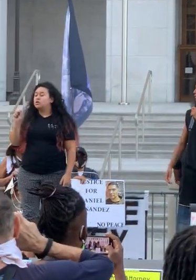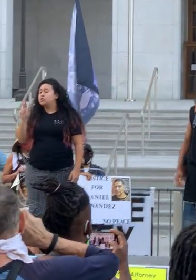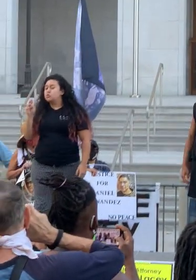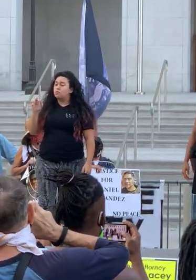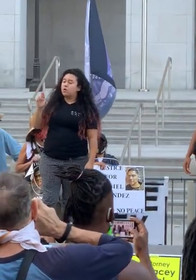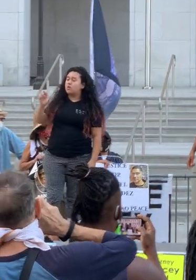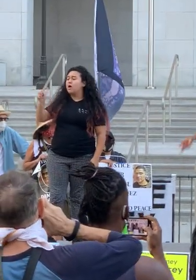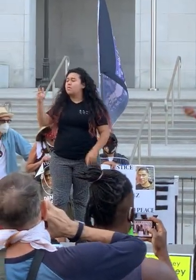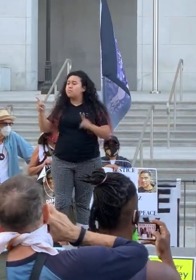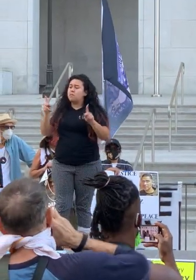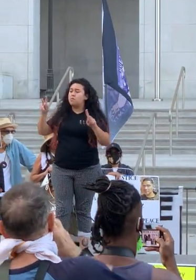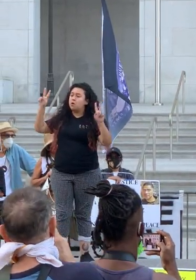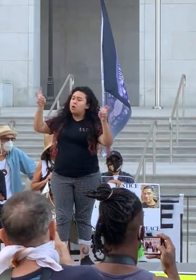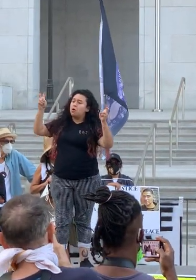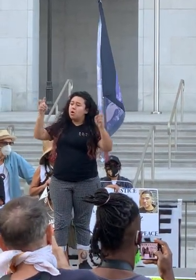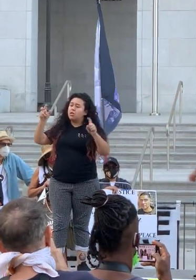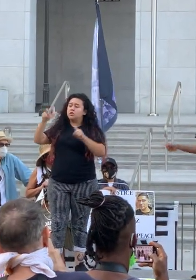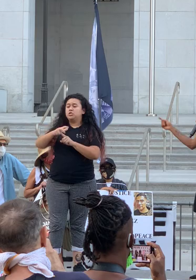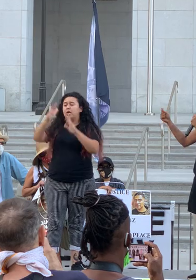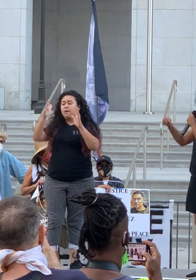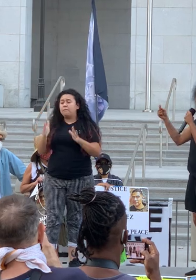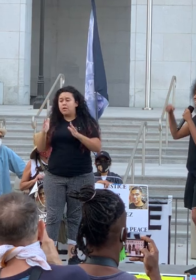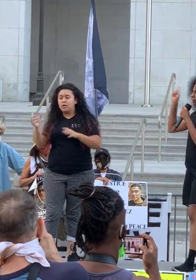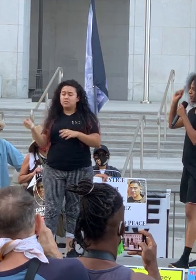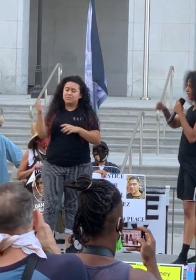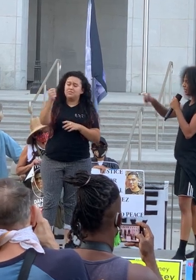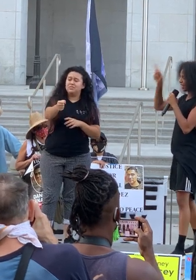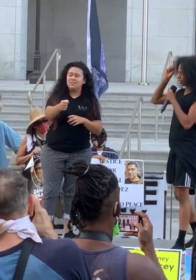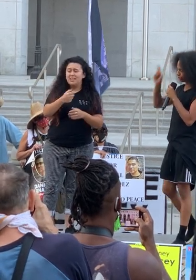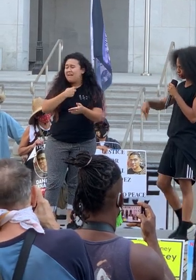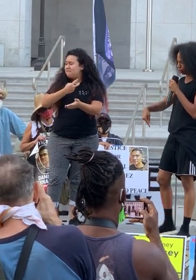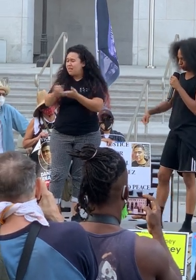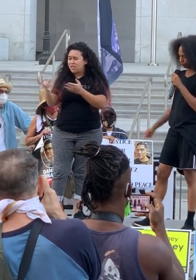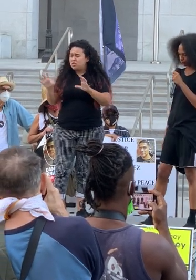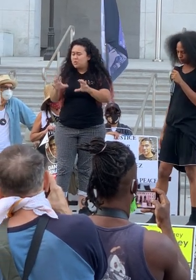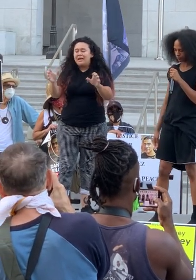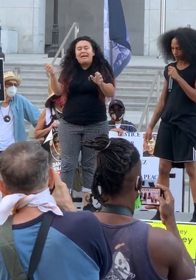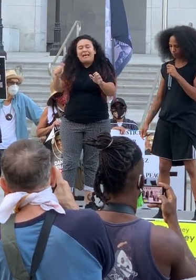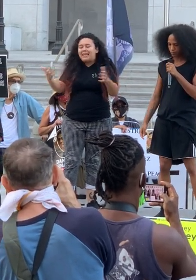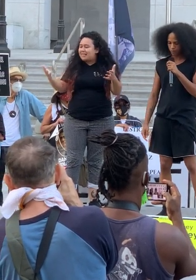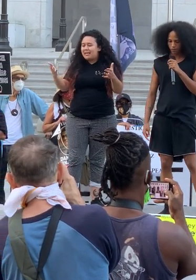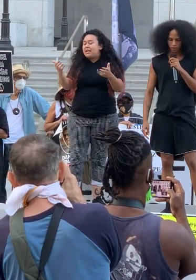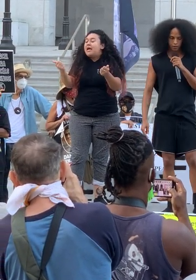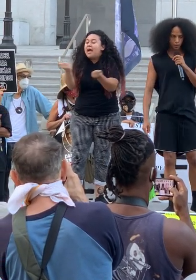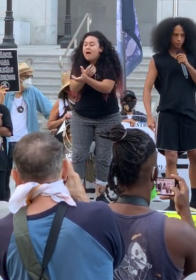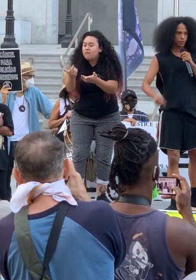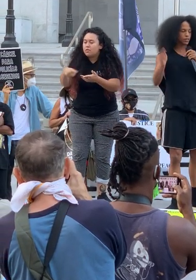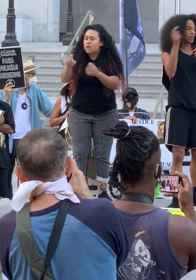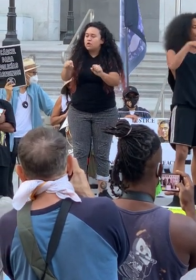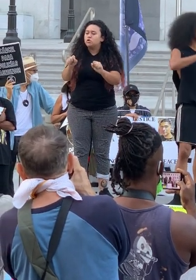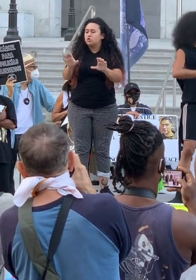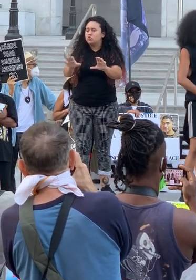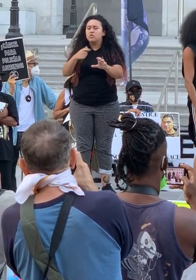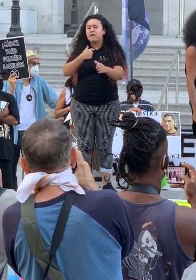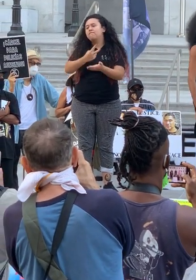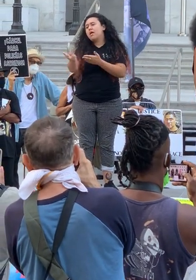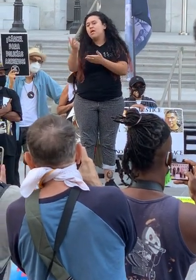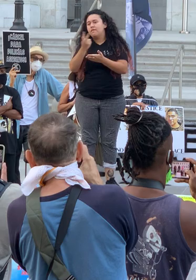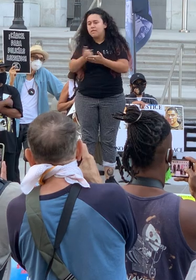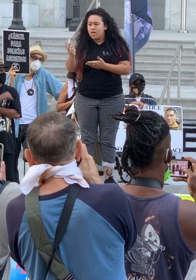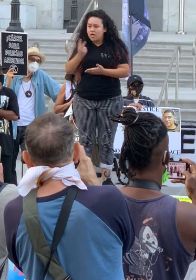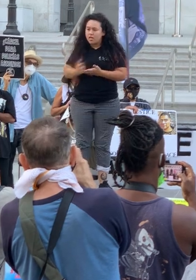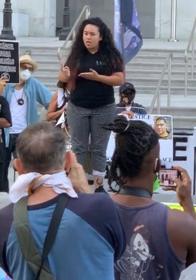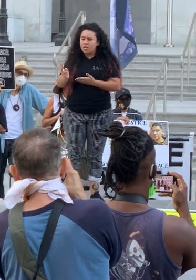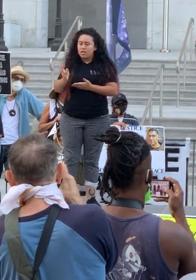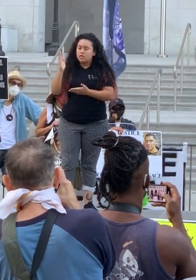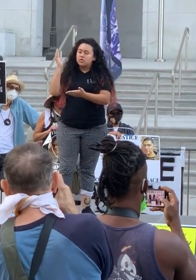champions have failed to do any and everything that they can do to stop